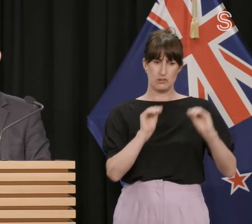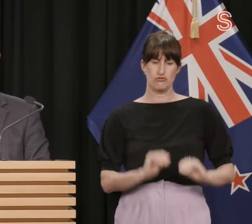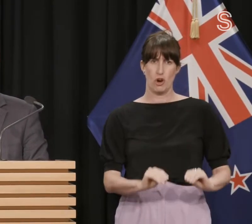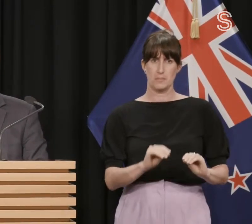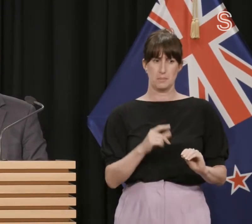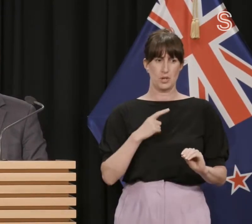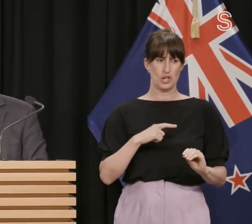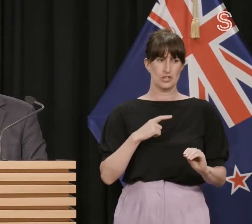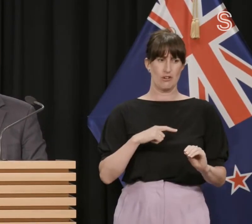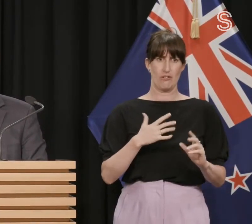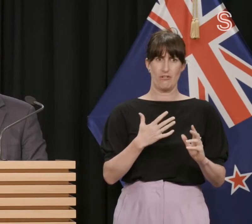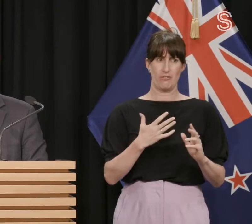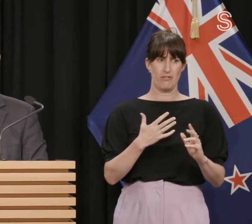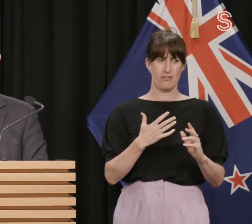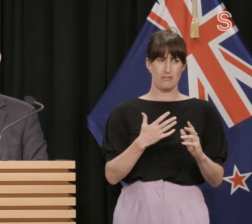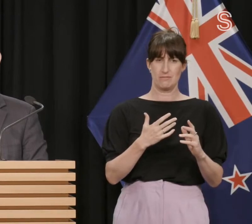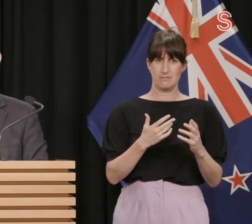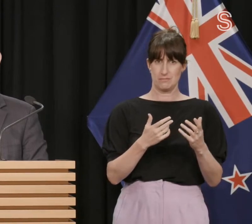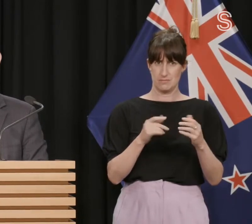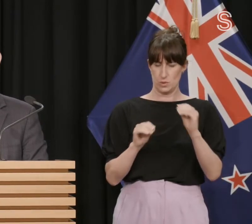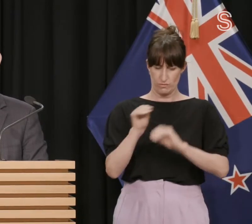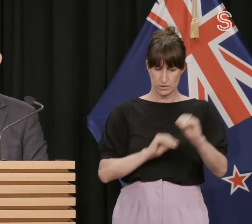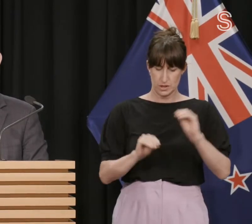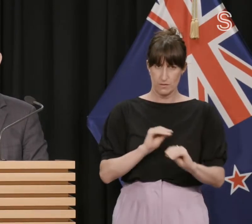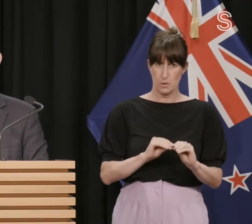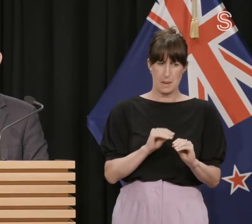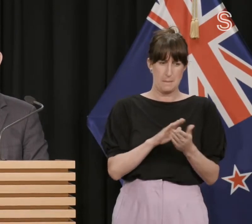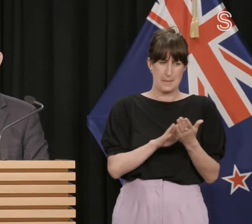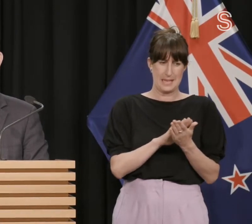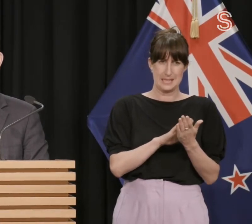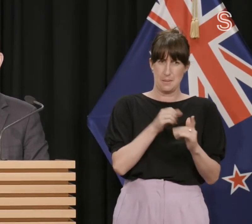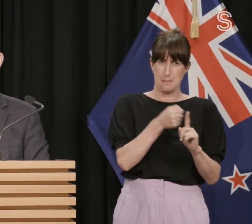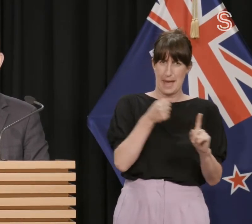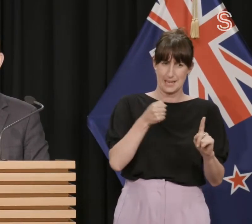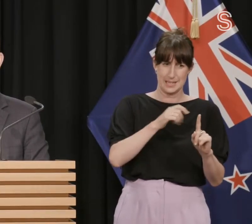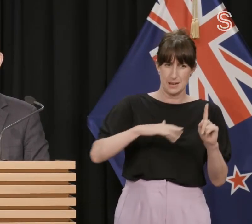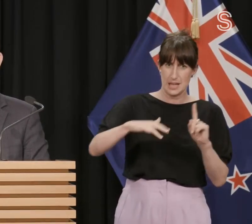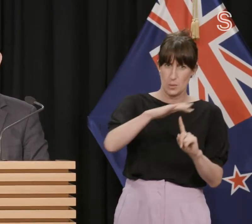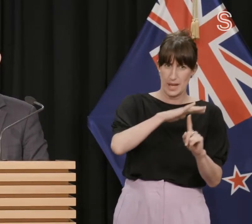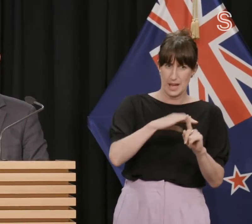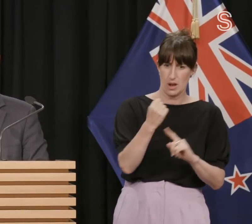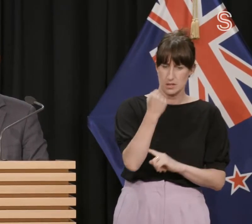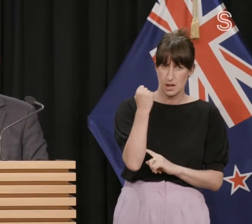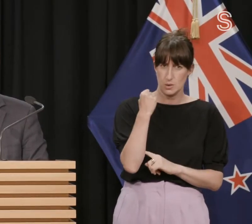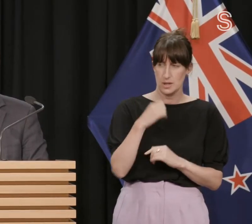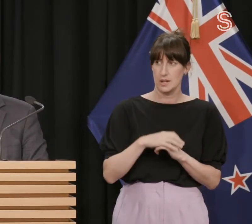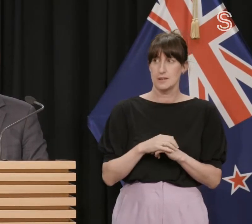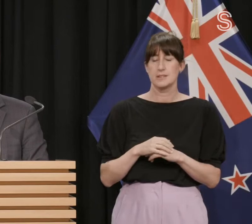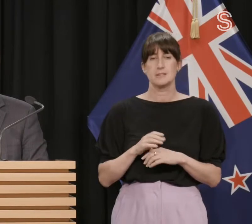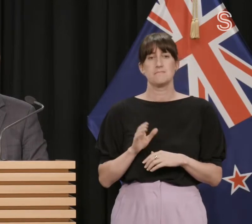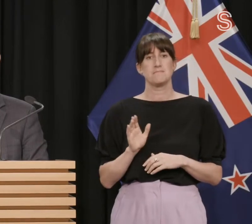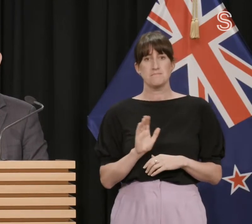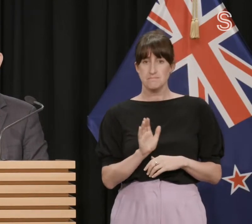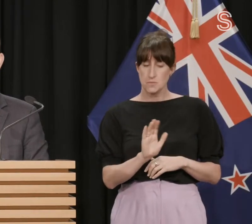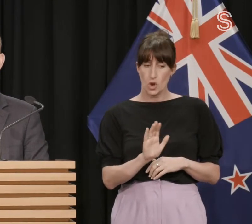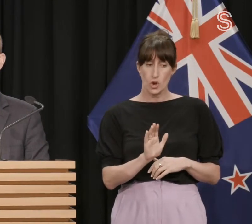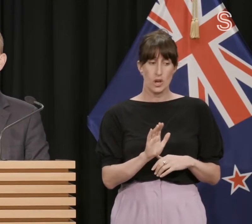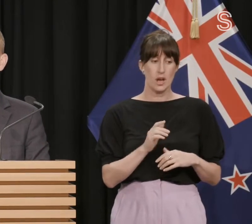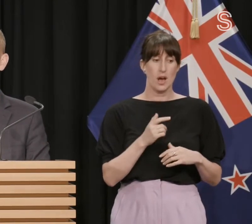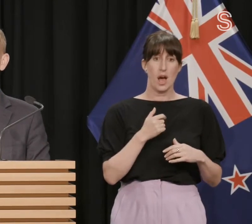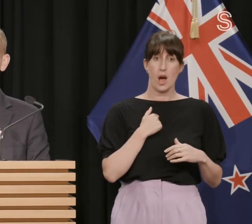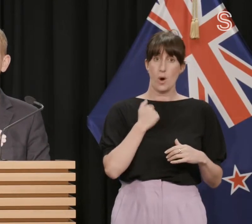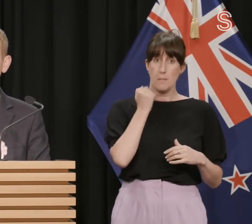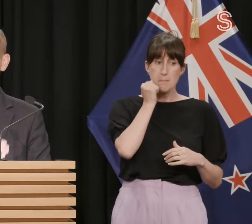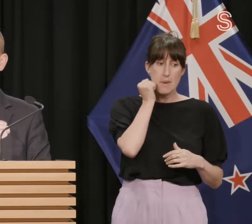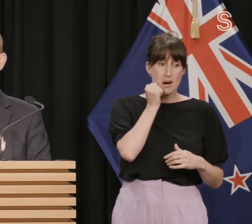Henare, which is that they continue to be integral members of our cabinet team. They continue to be incredibly important. You'll see Māori members